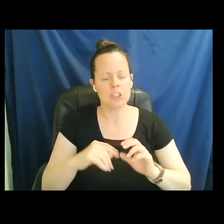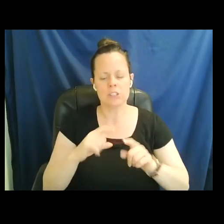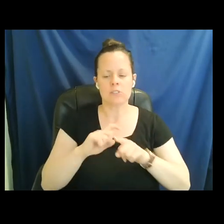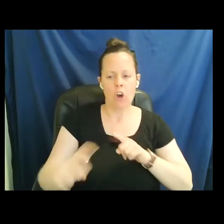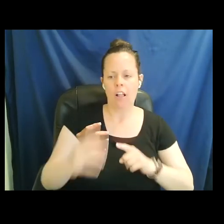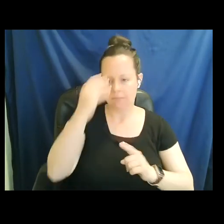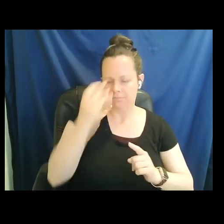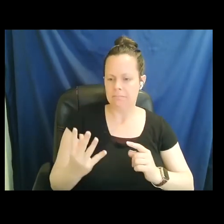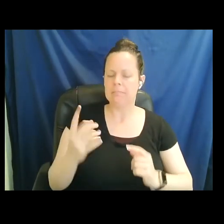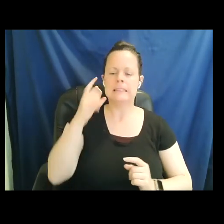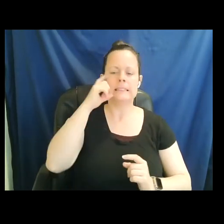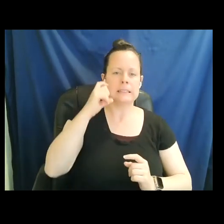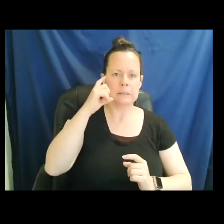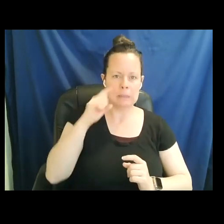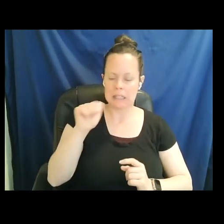abuse.